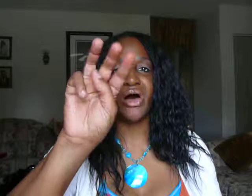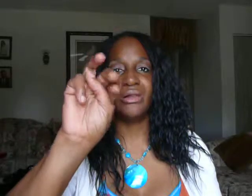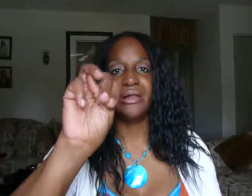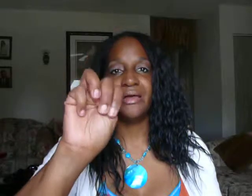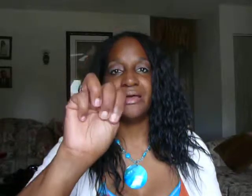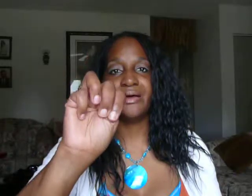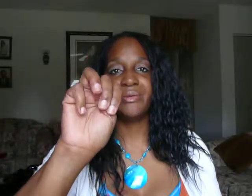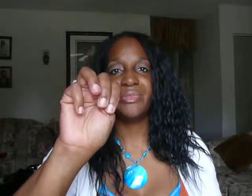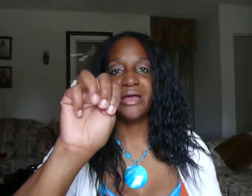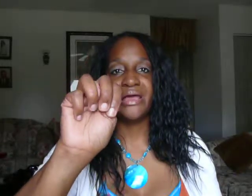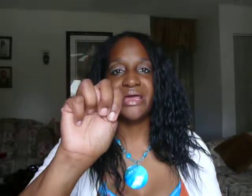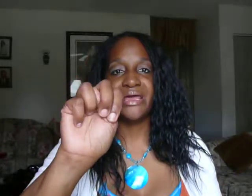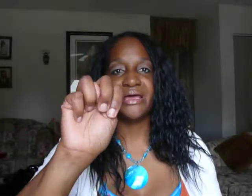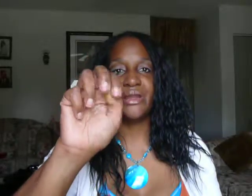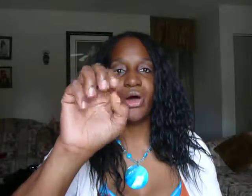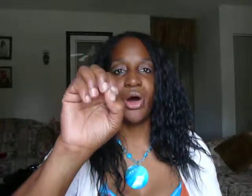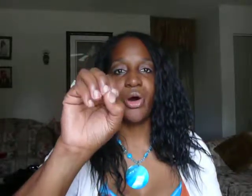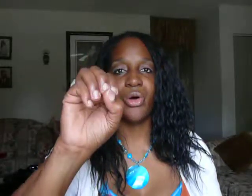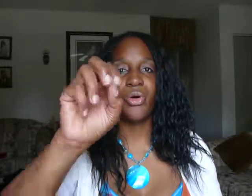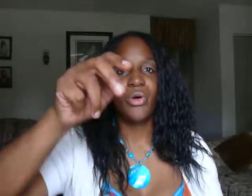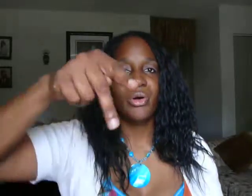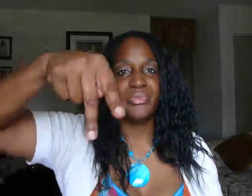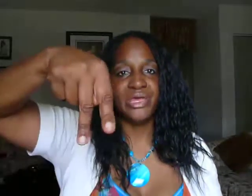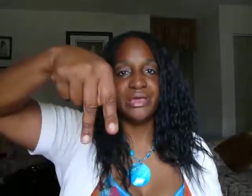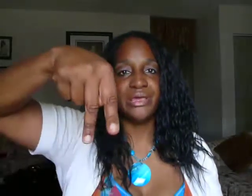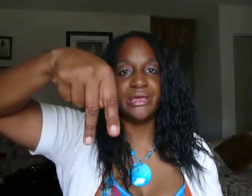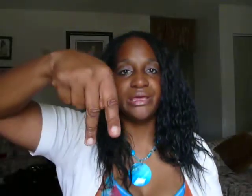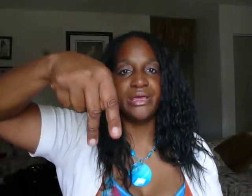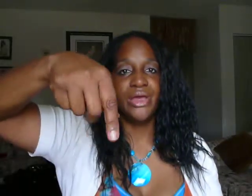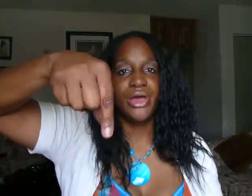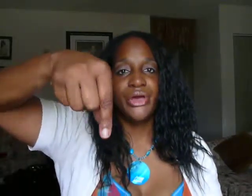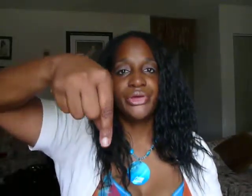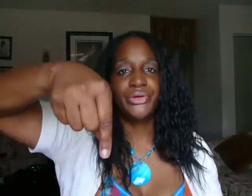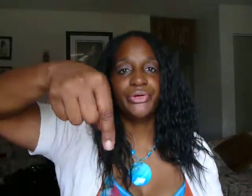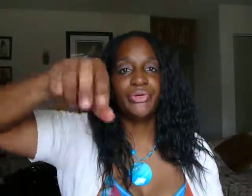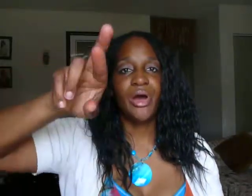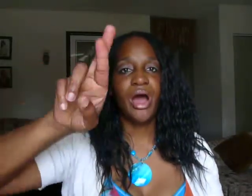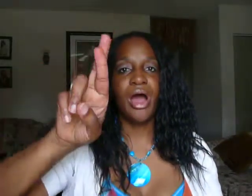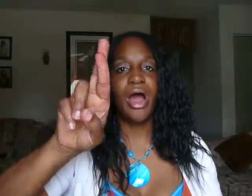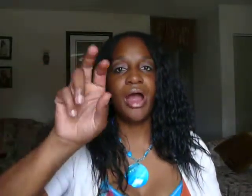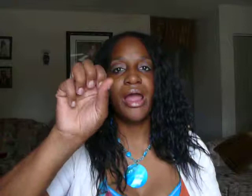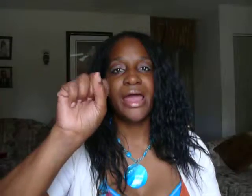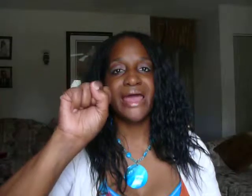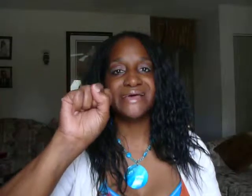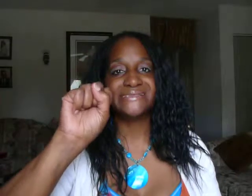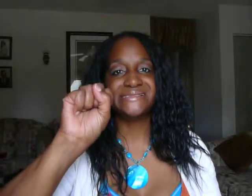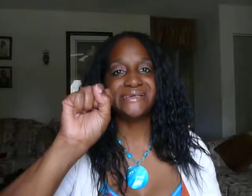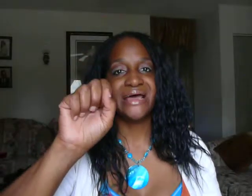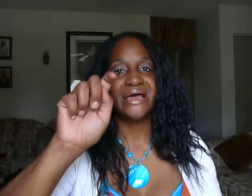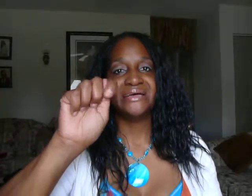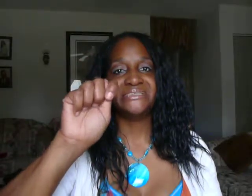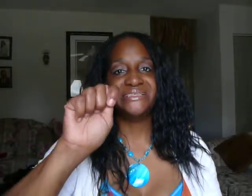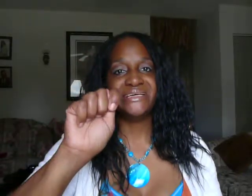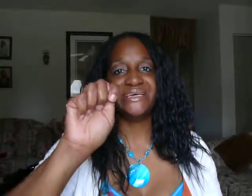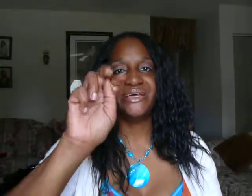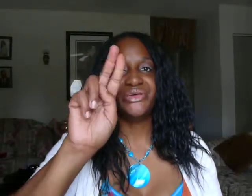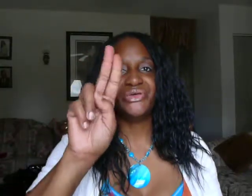L, M, N, O, P, Q, R, S, T,